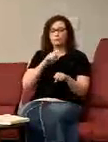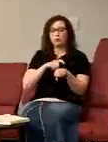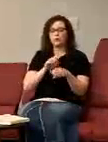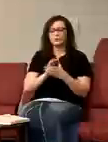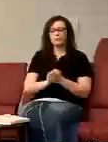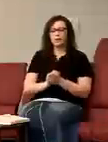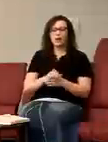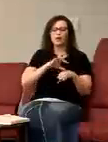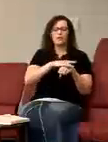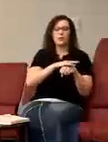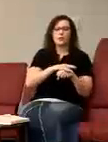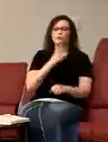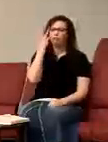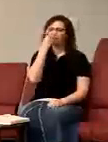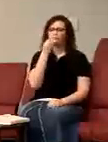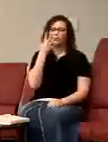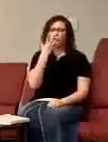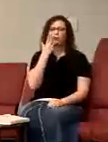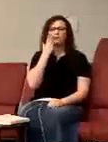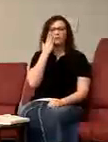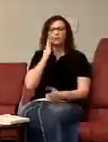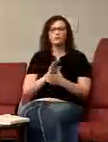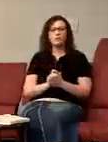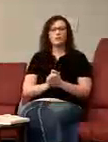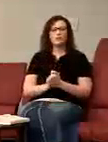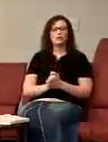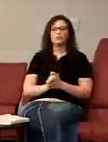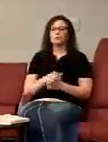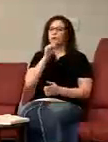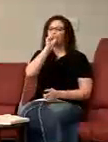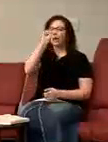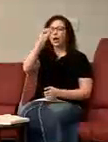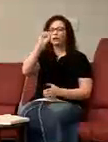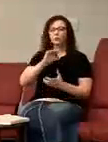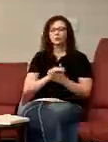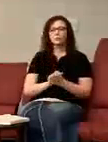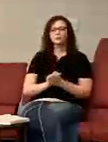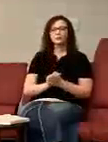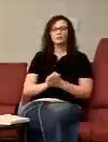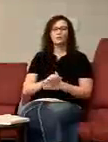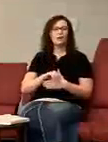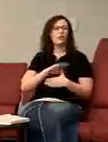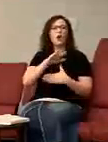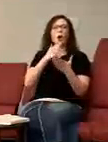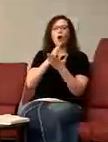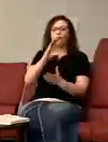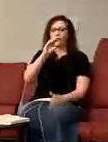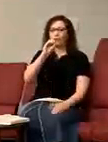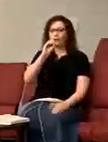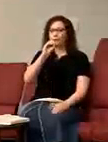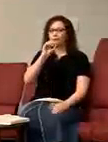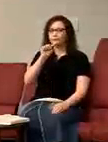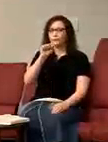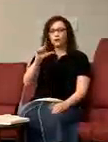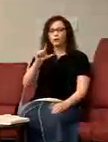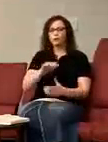One of the ways I know that it was beautiful and it was lush is because we have all the coal, all the oil. What